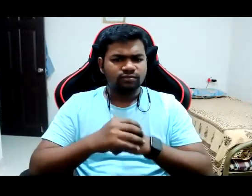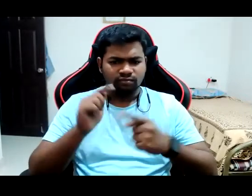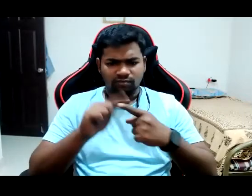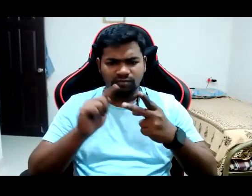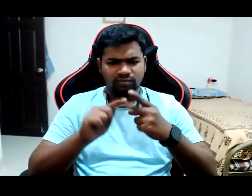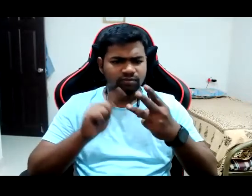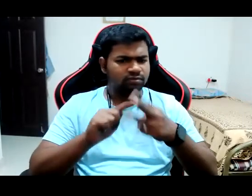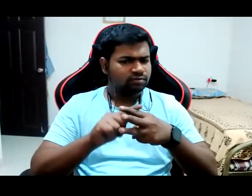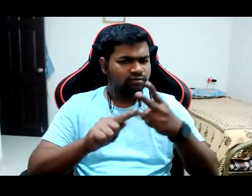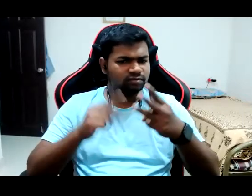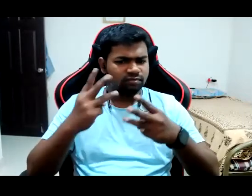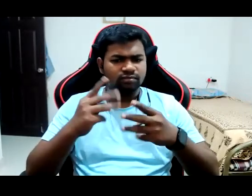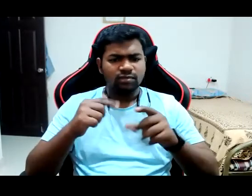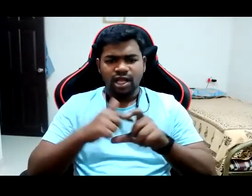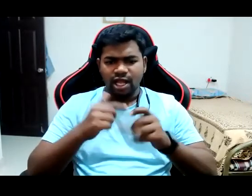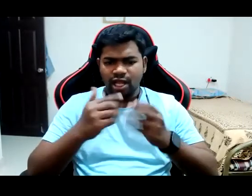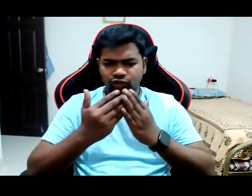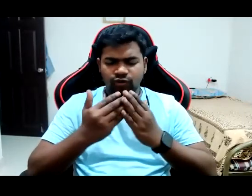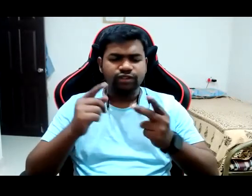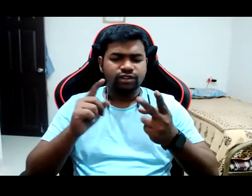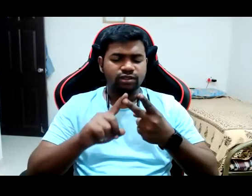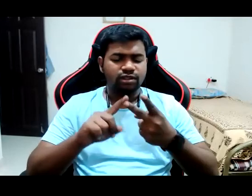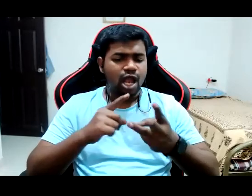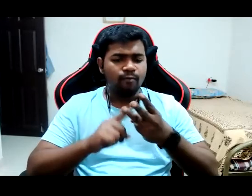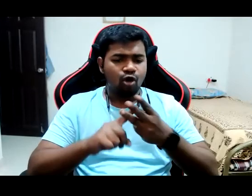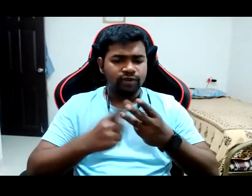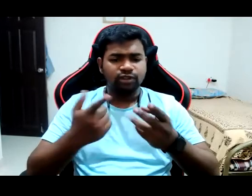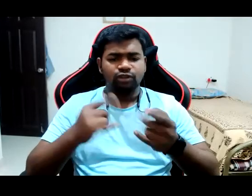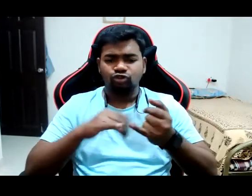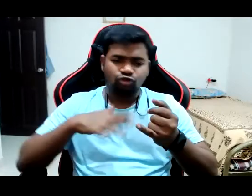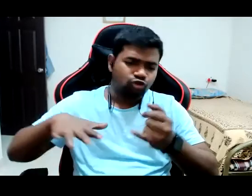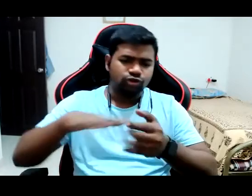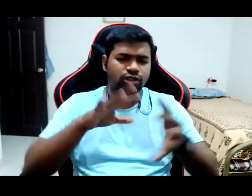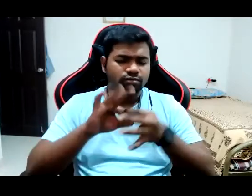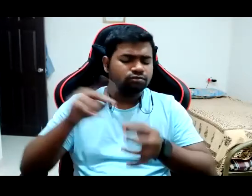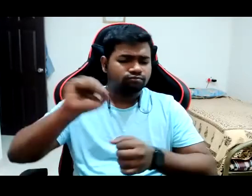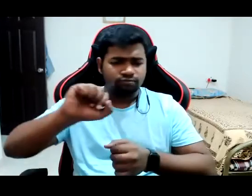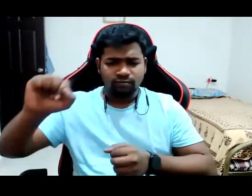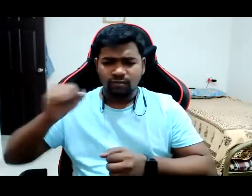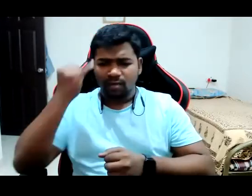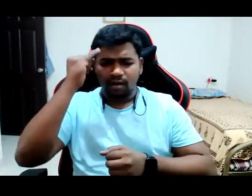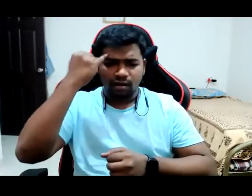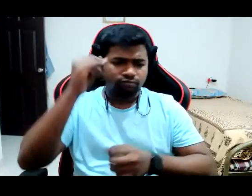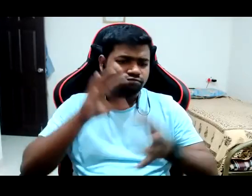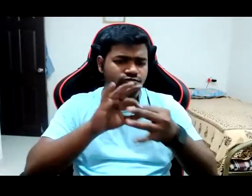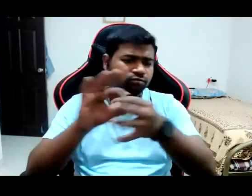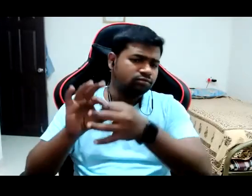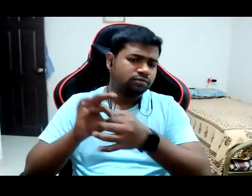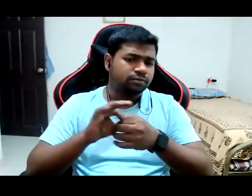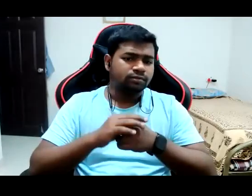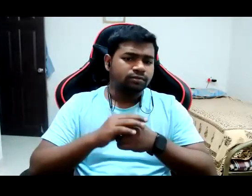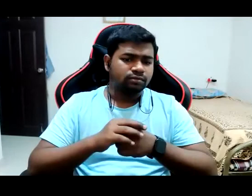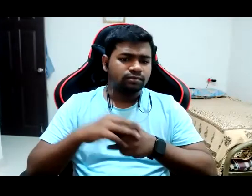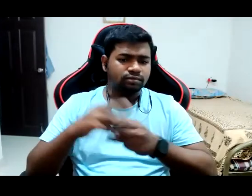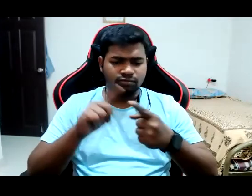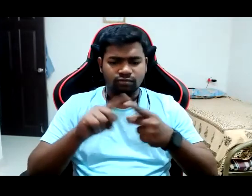there are 3 themes: education, employment, and social connection. Your idea should be related to one of these 3